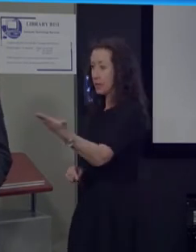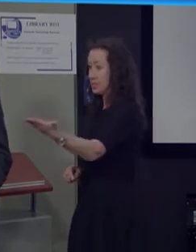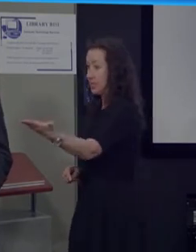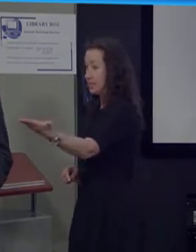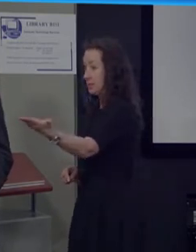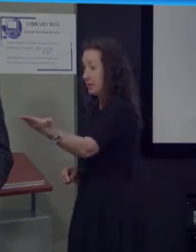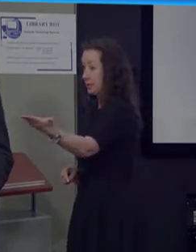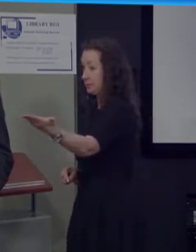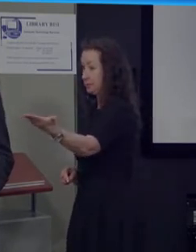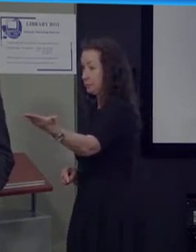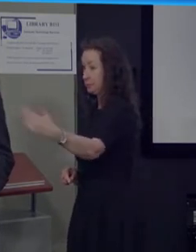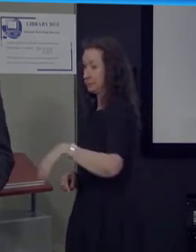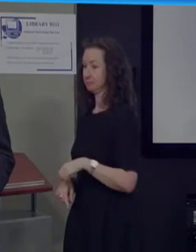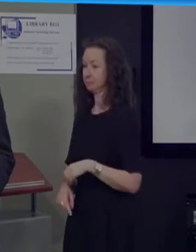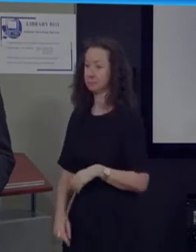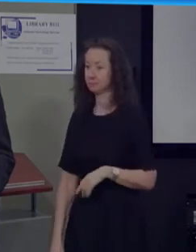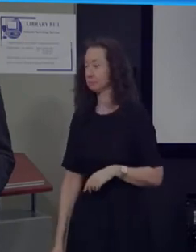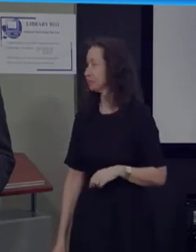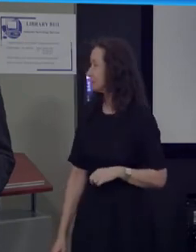Question answer period.